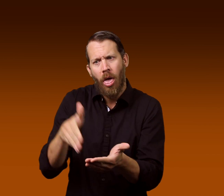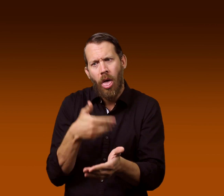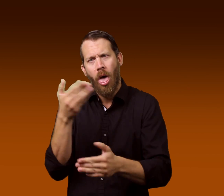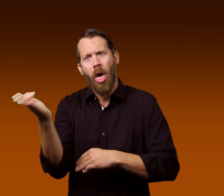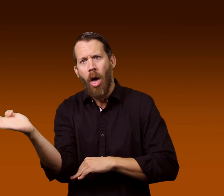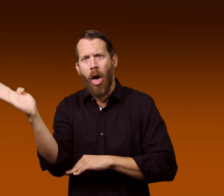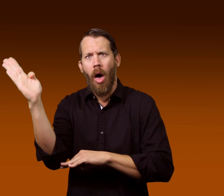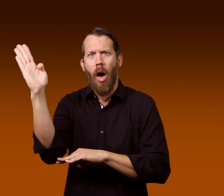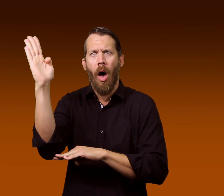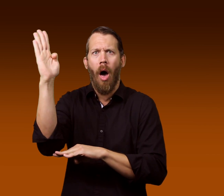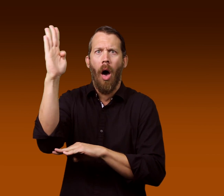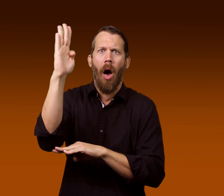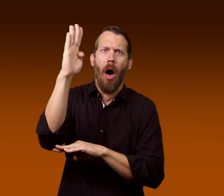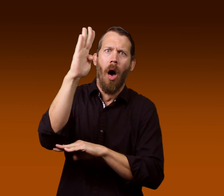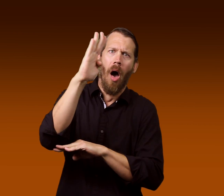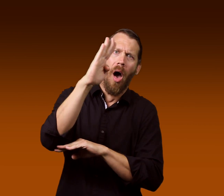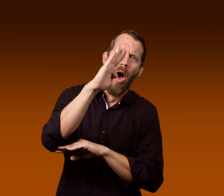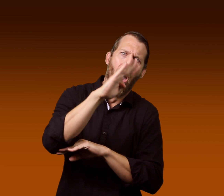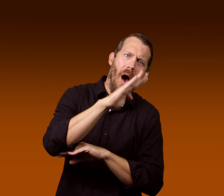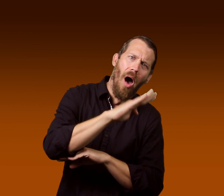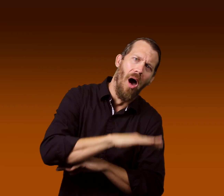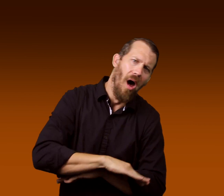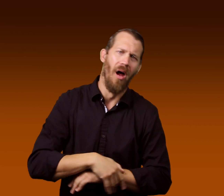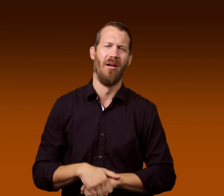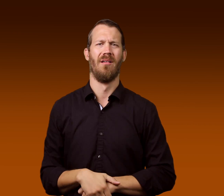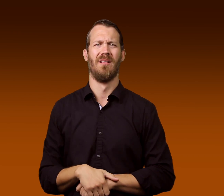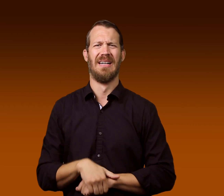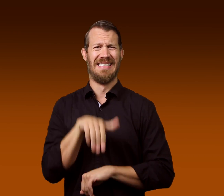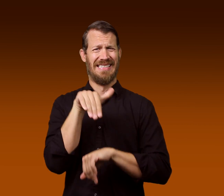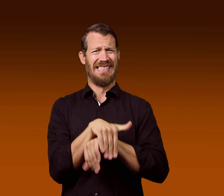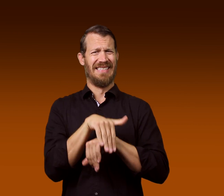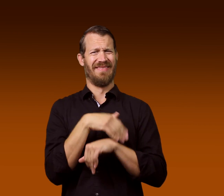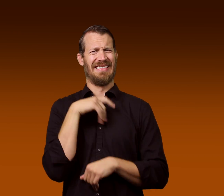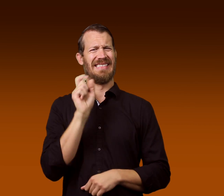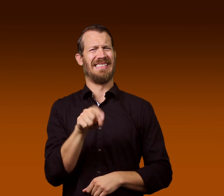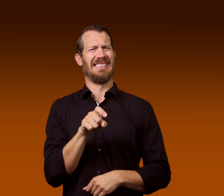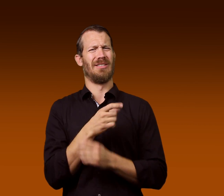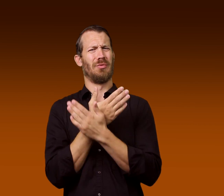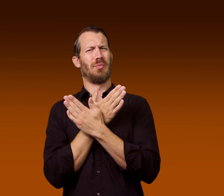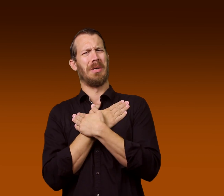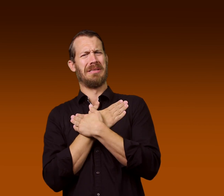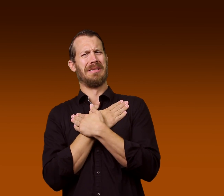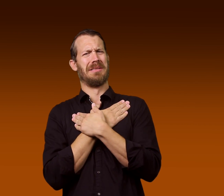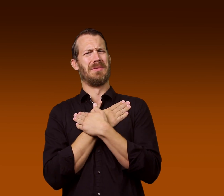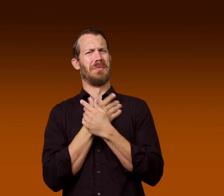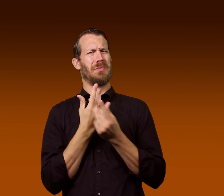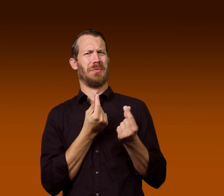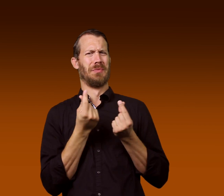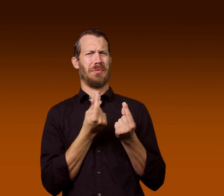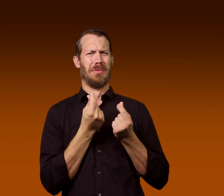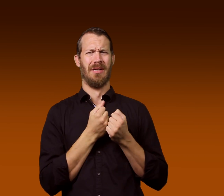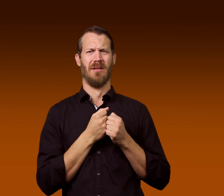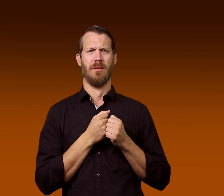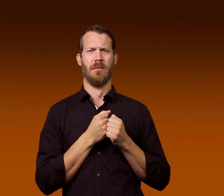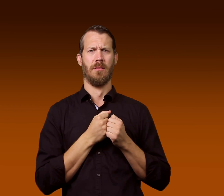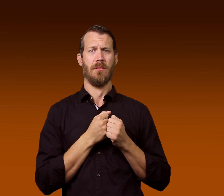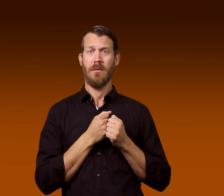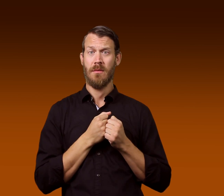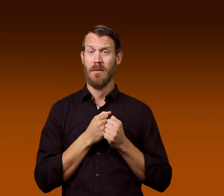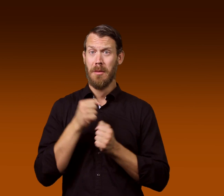job. Unfortunately, it swept all day long. In the evening, to get some peace, she locked the